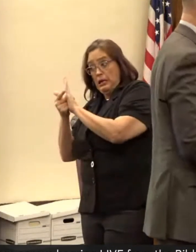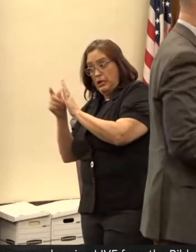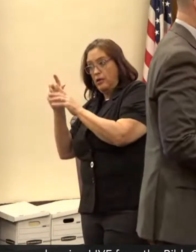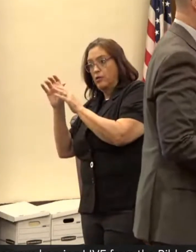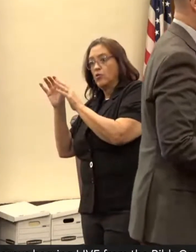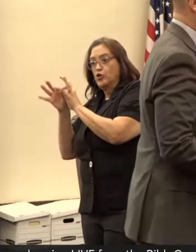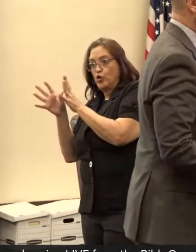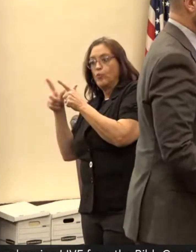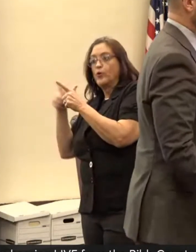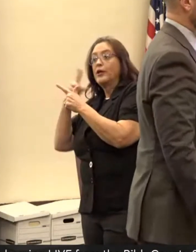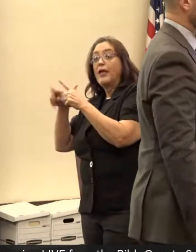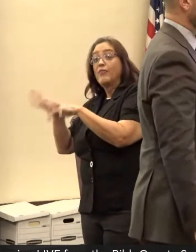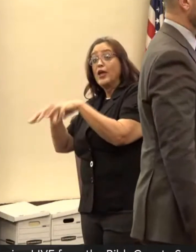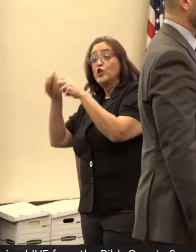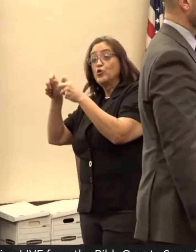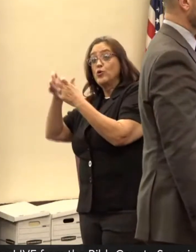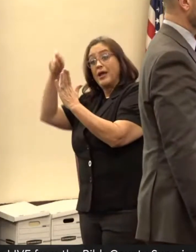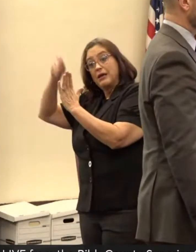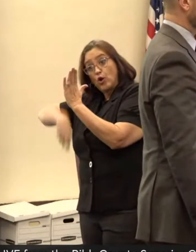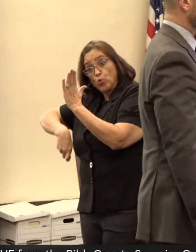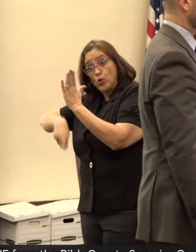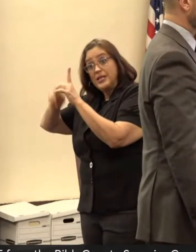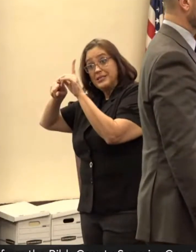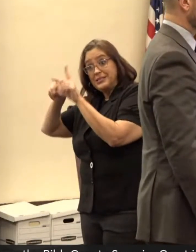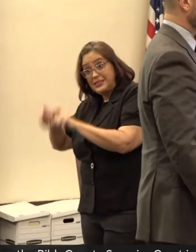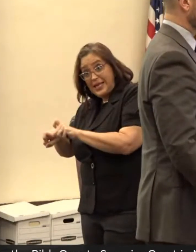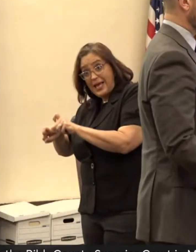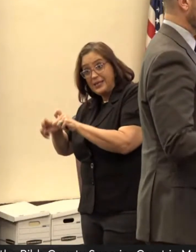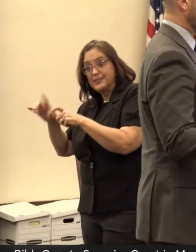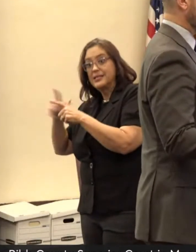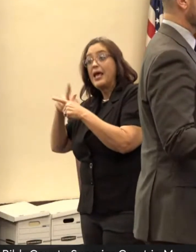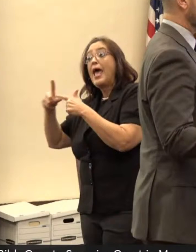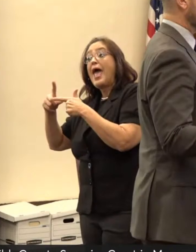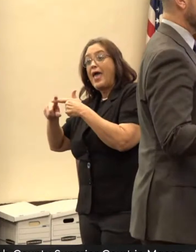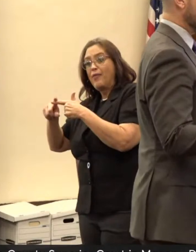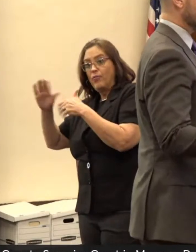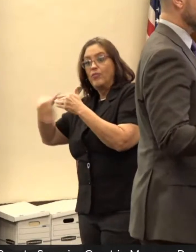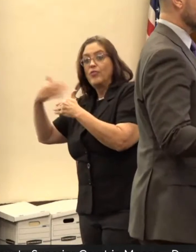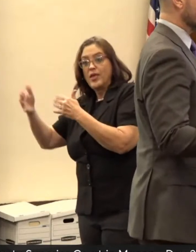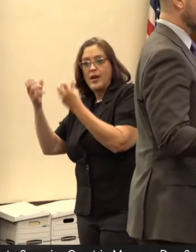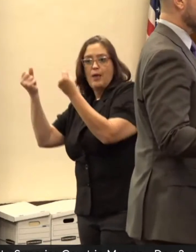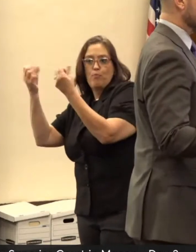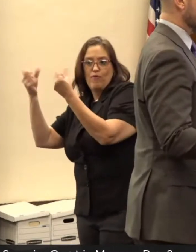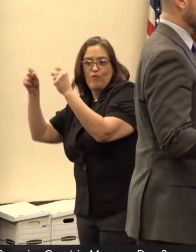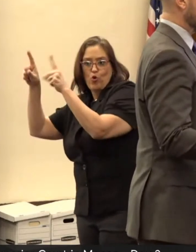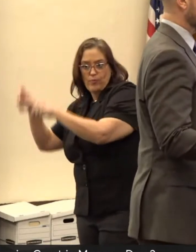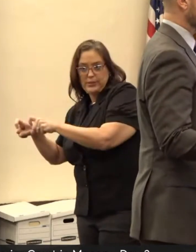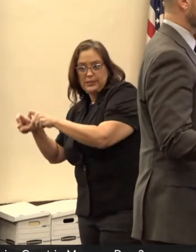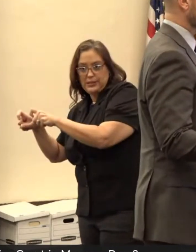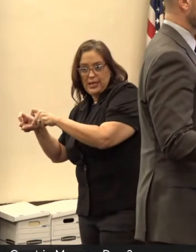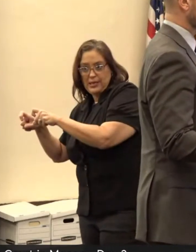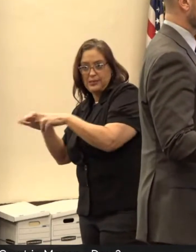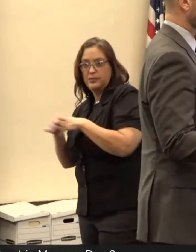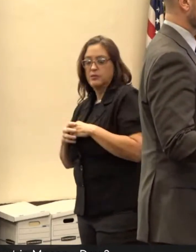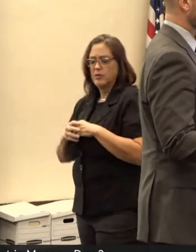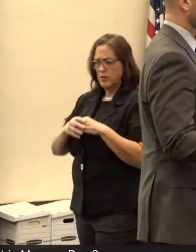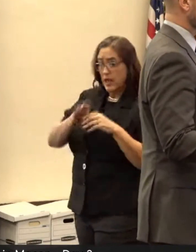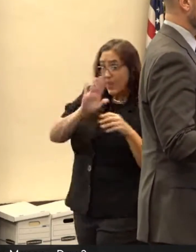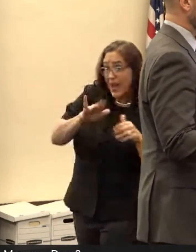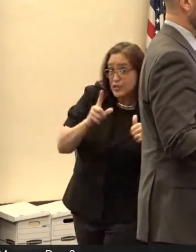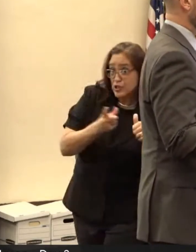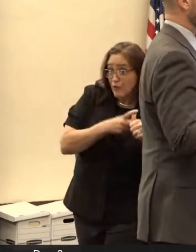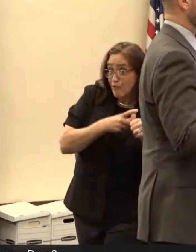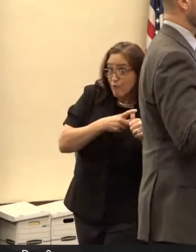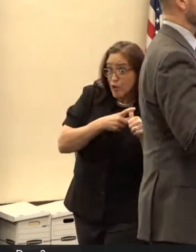written test that they test us on, and then a performance test. And that is the initial certification, is that right? No, that's